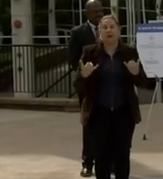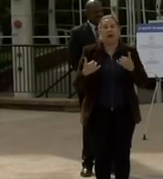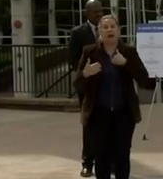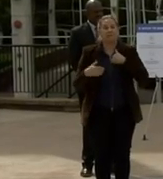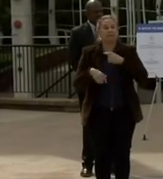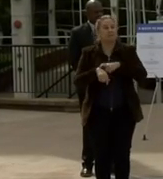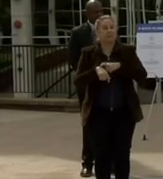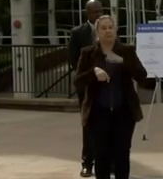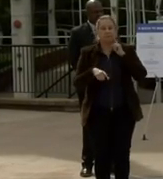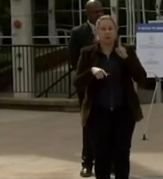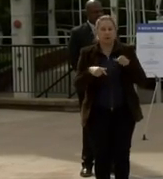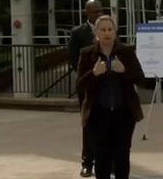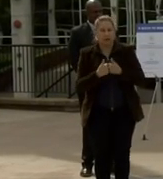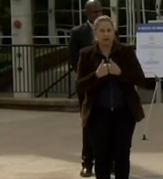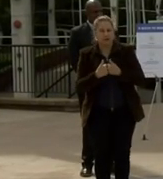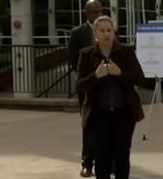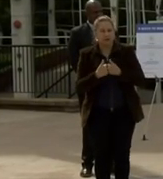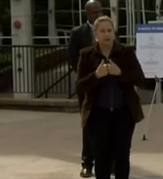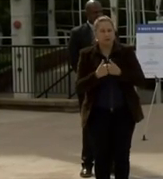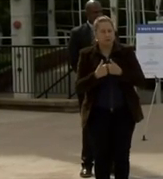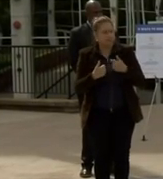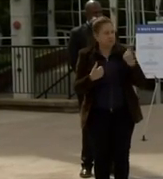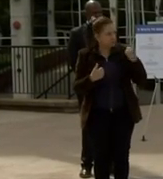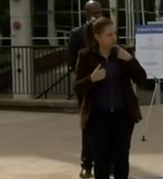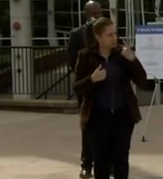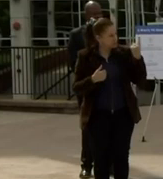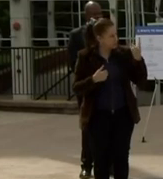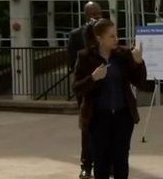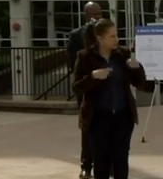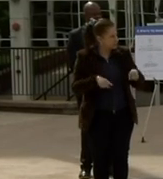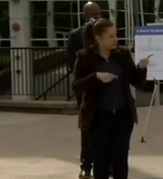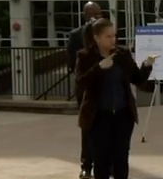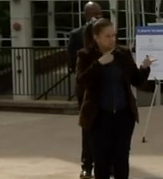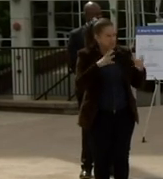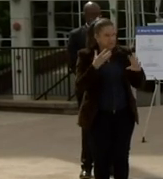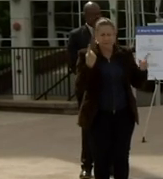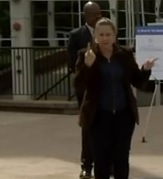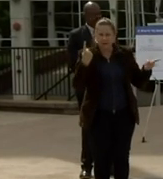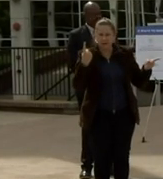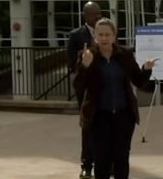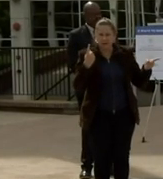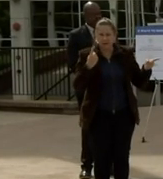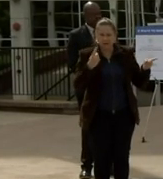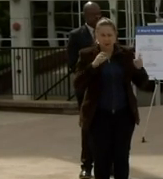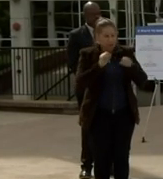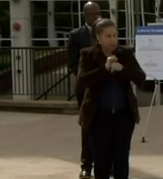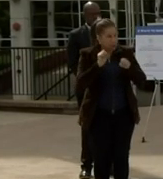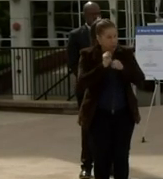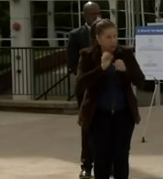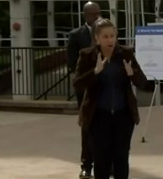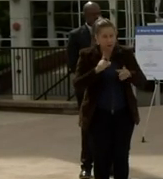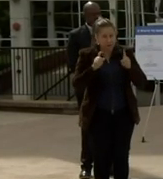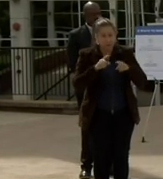an employee at BOE tested positive? There was an employee who was exposed, yes.